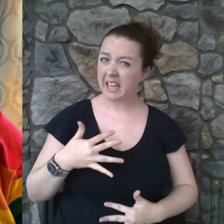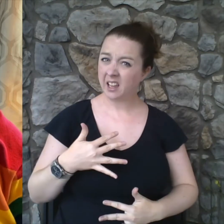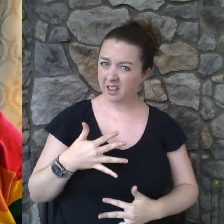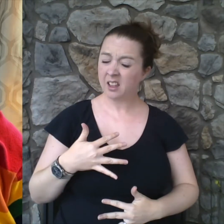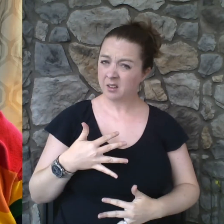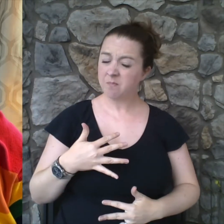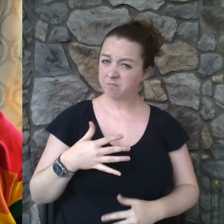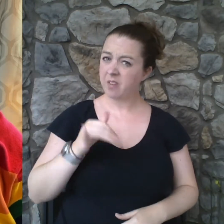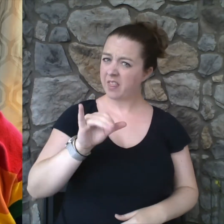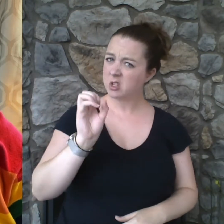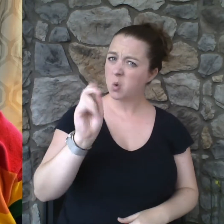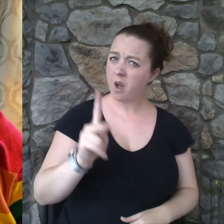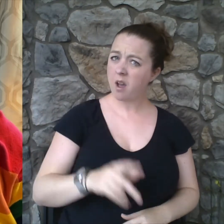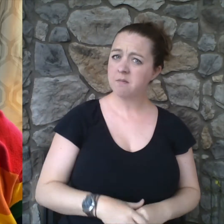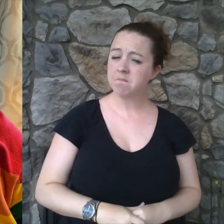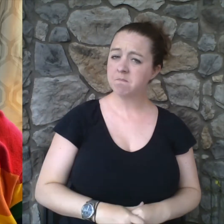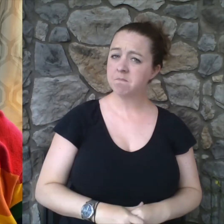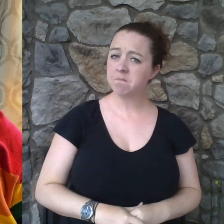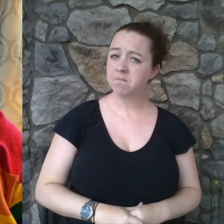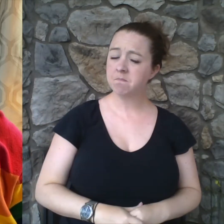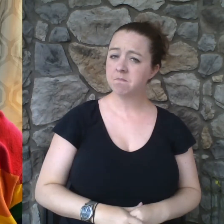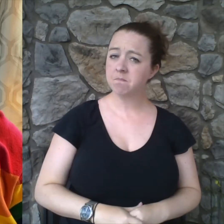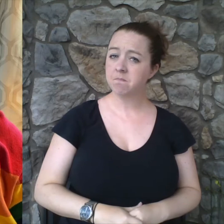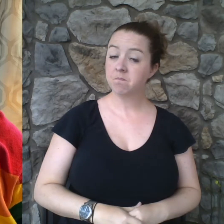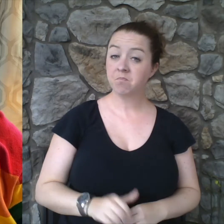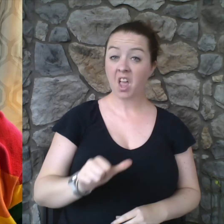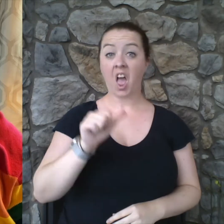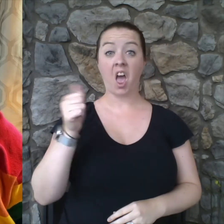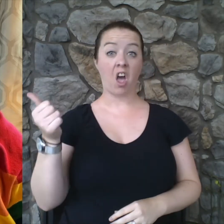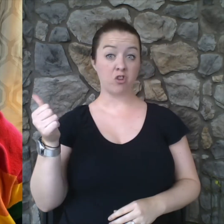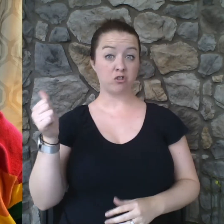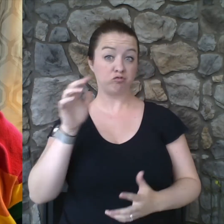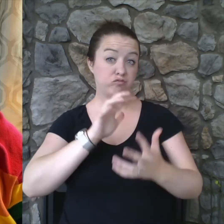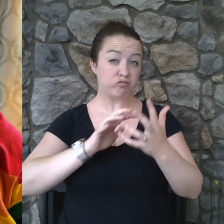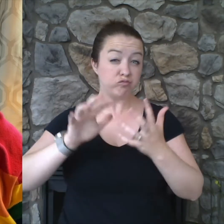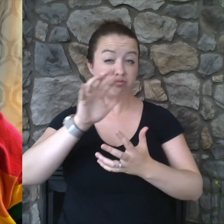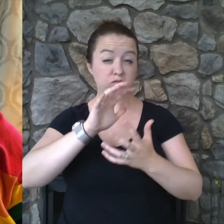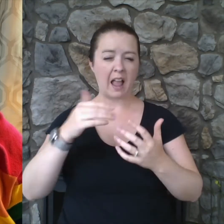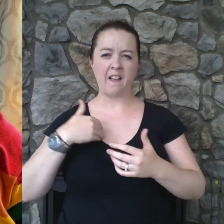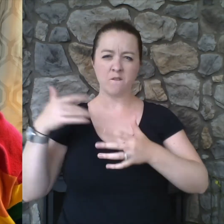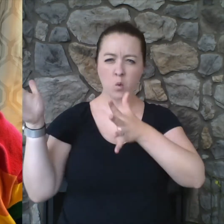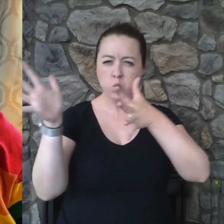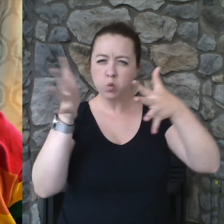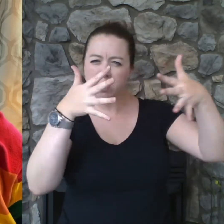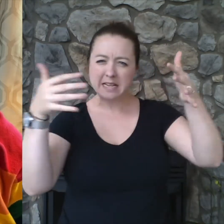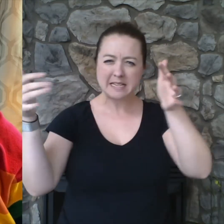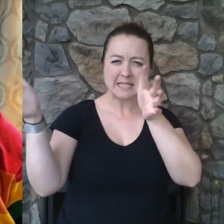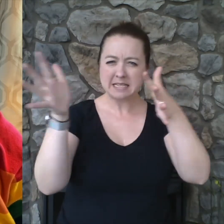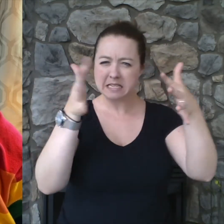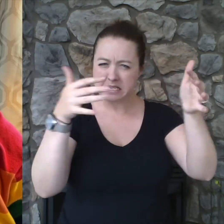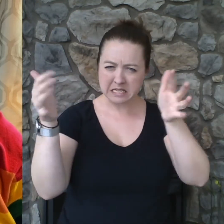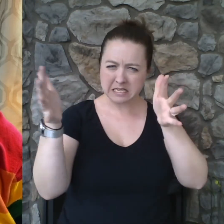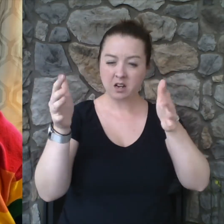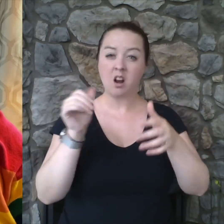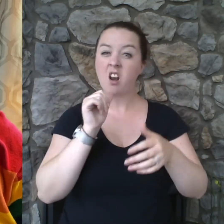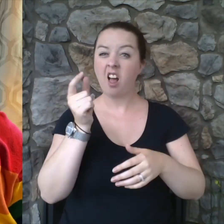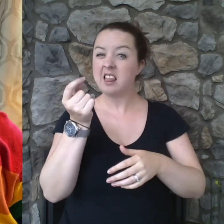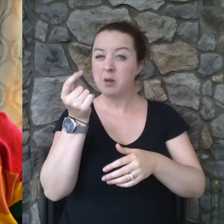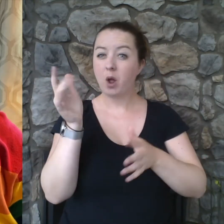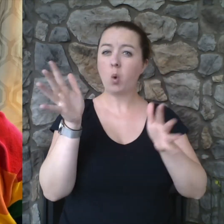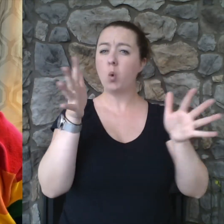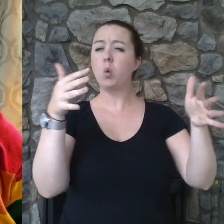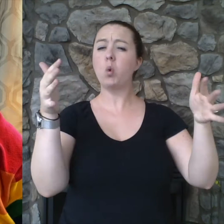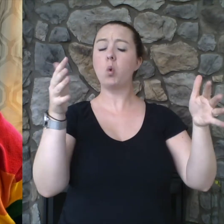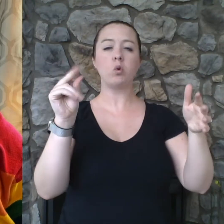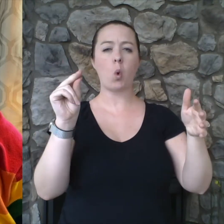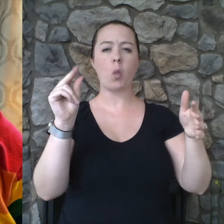and that's okay. Other storms have wind in them, and not just a little bit of wind that bends